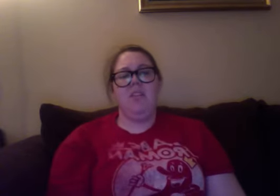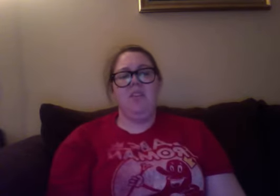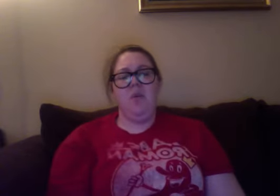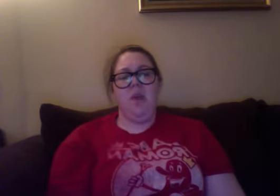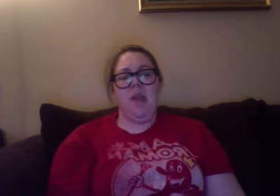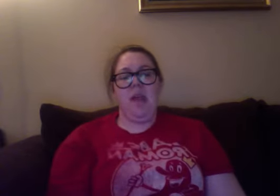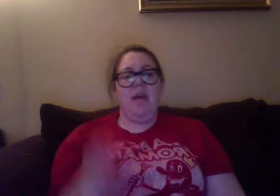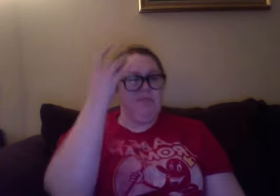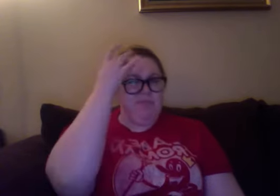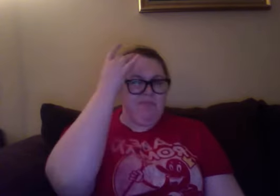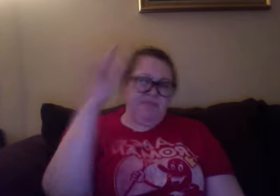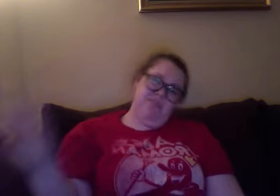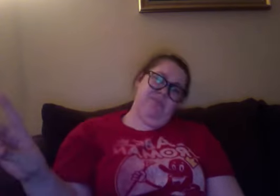don't care,